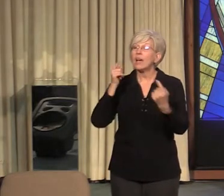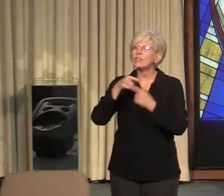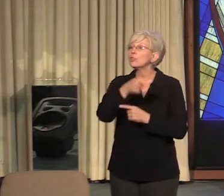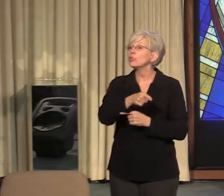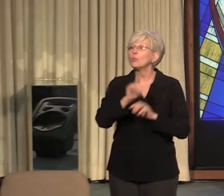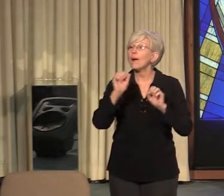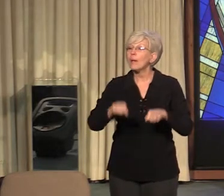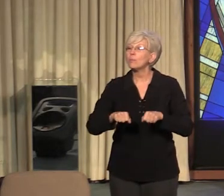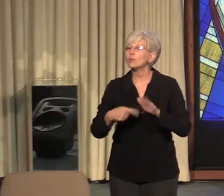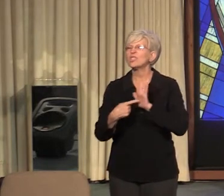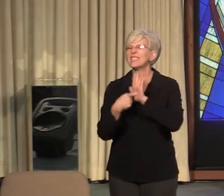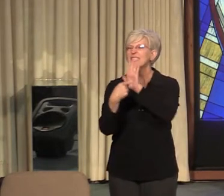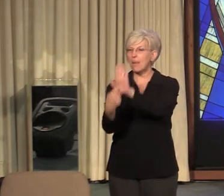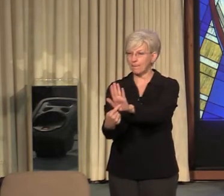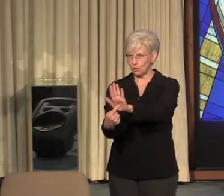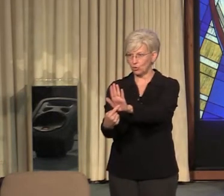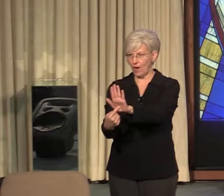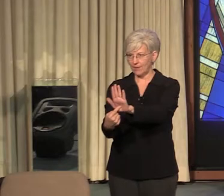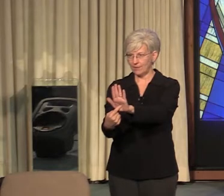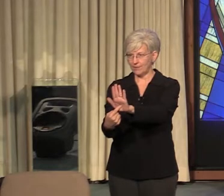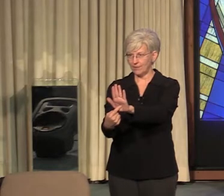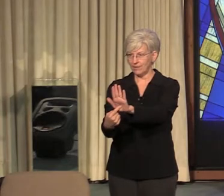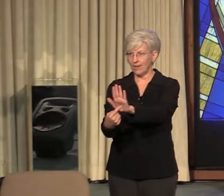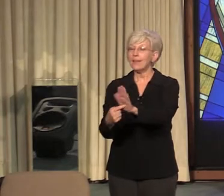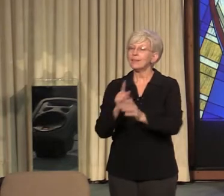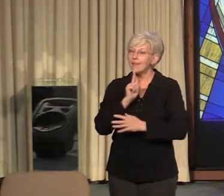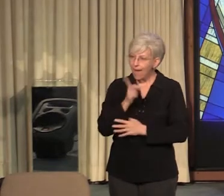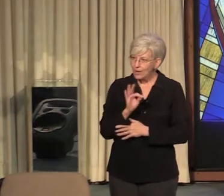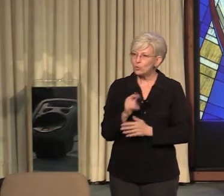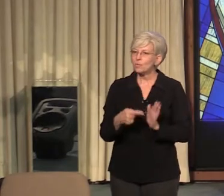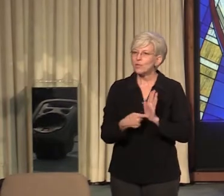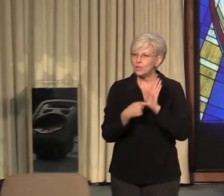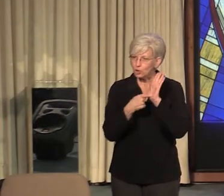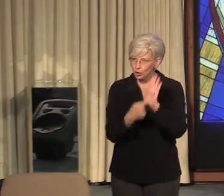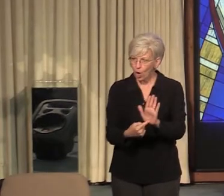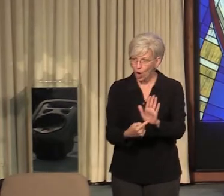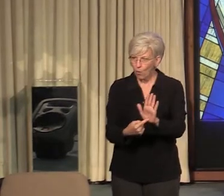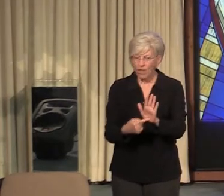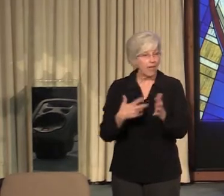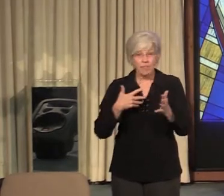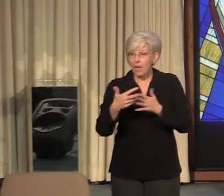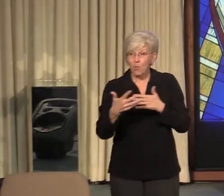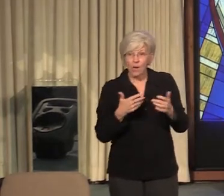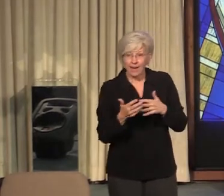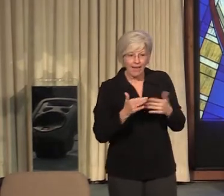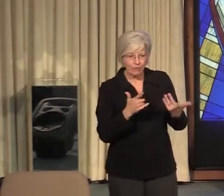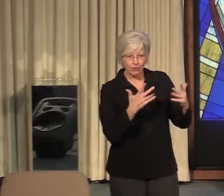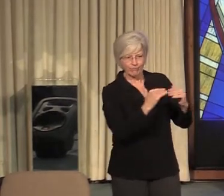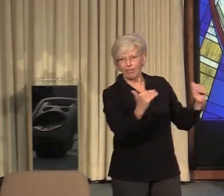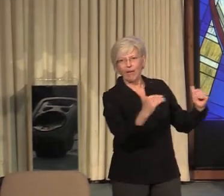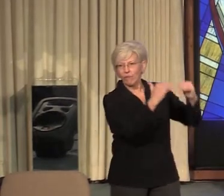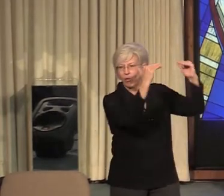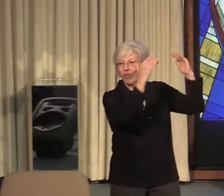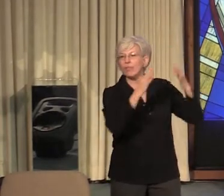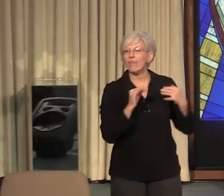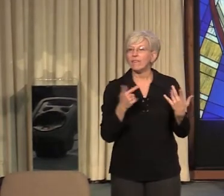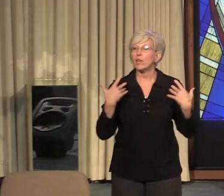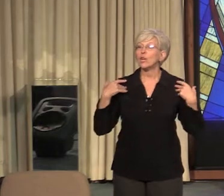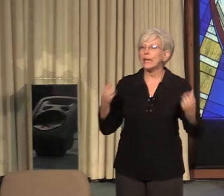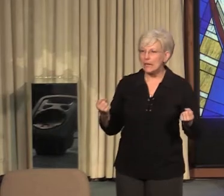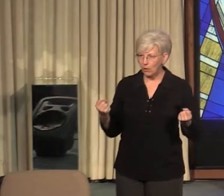able to demonstrate, to actually show that at whatever level that they could heal, they could bring about